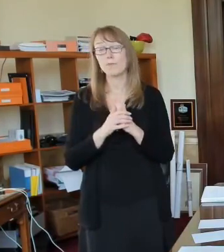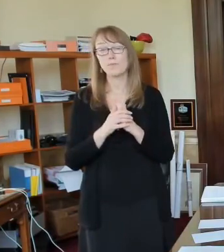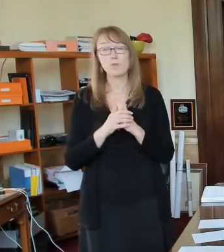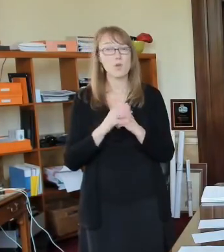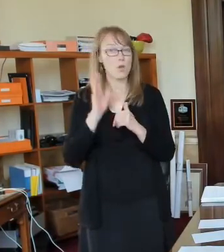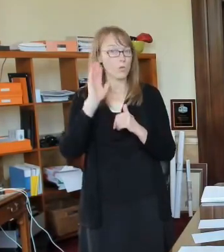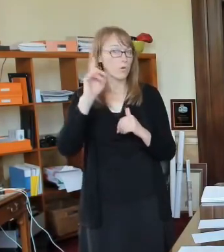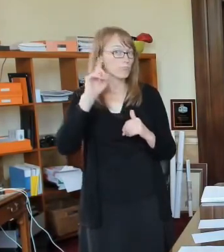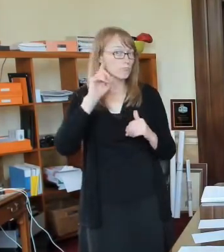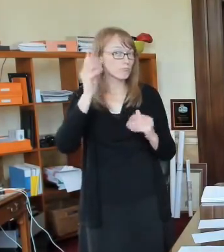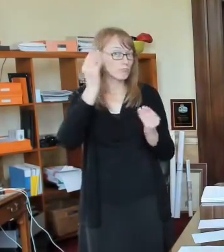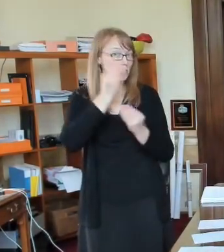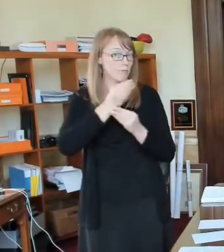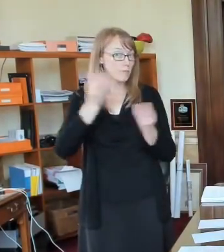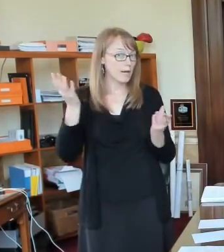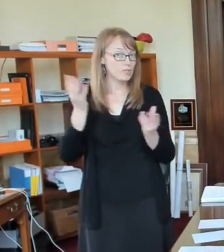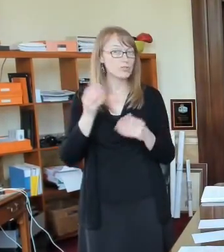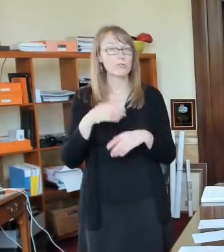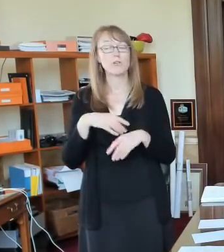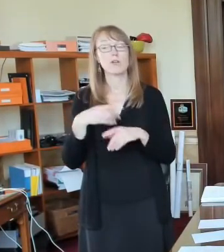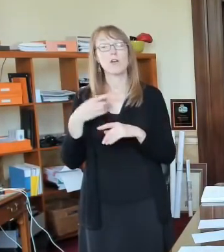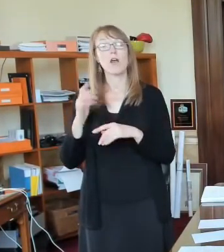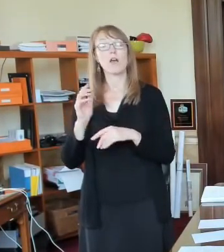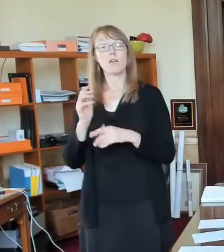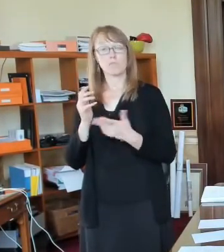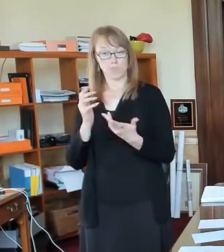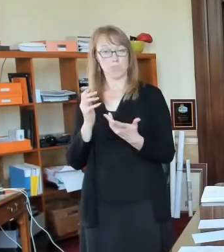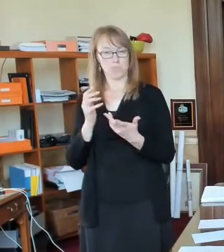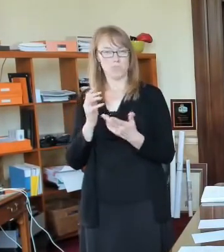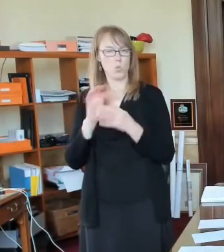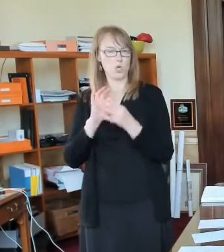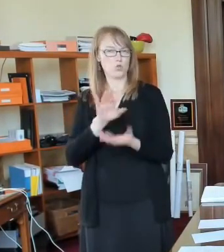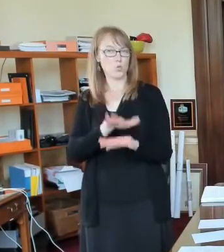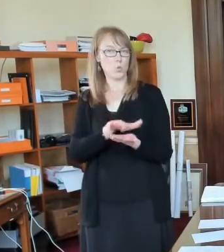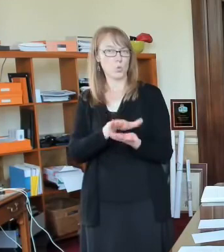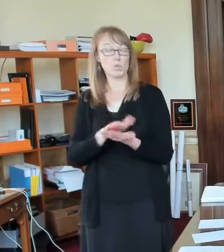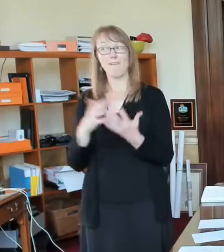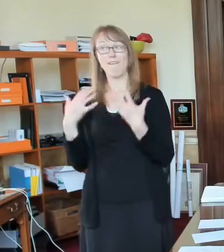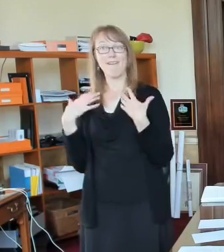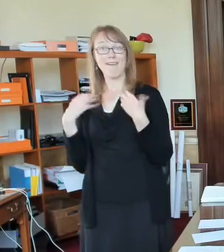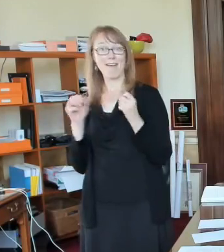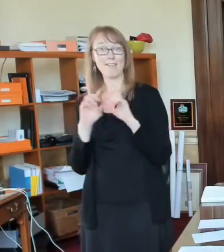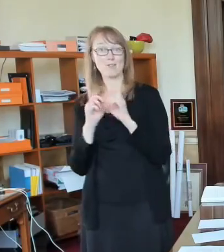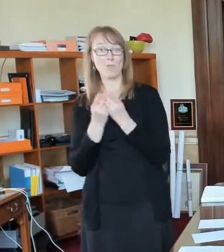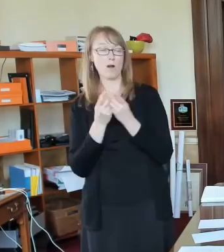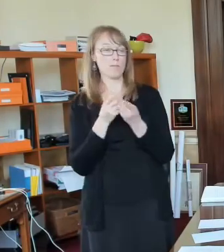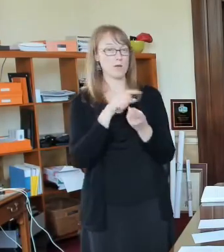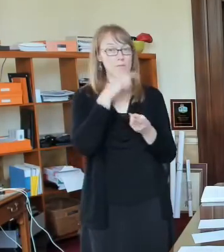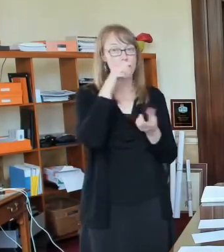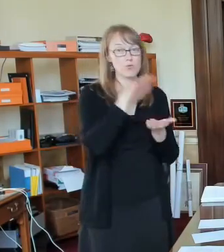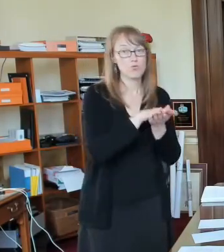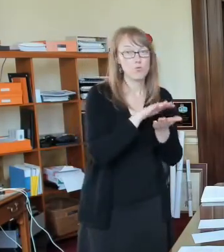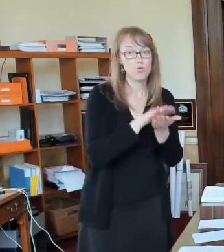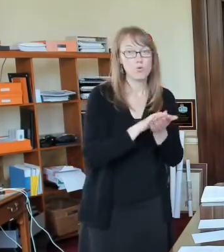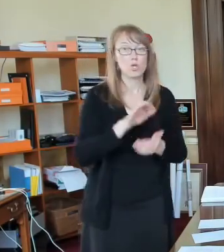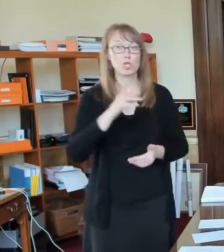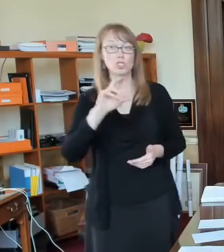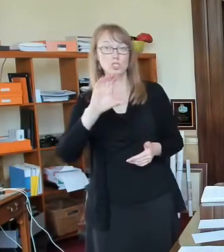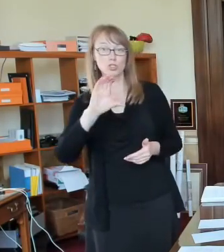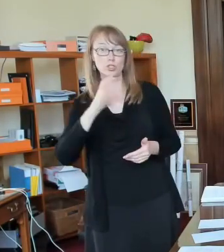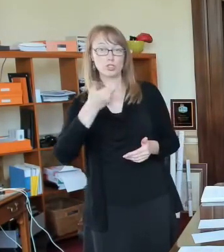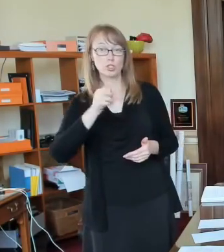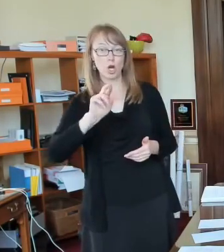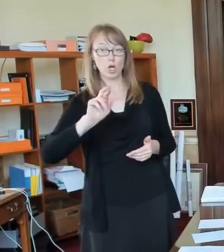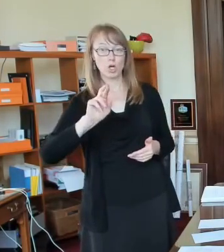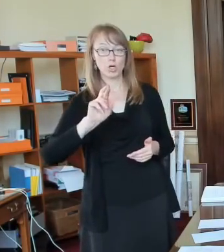working with the schools, both St. Louis Public Schools, charter schools, parochial schools, independent schools, all the